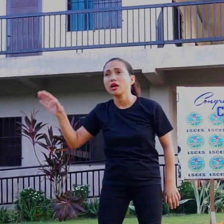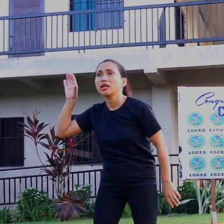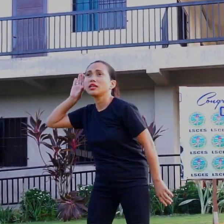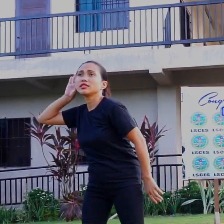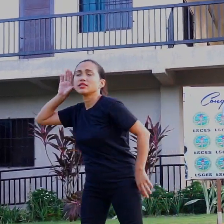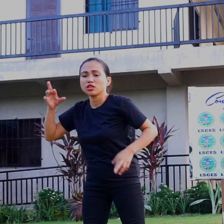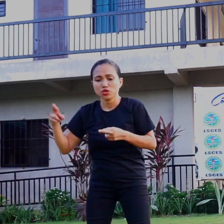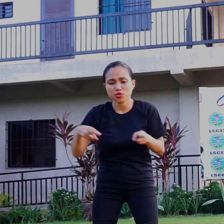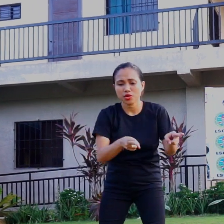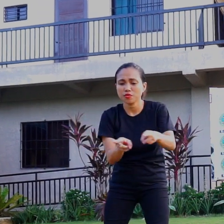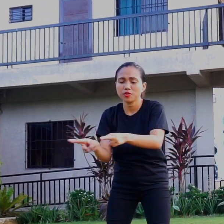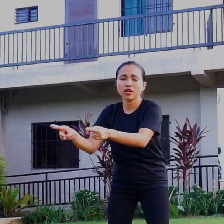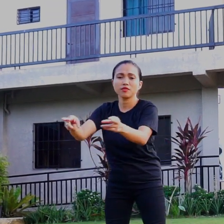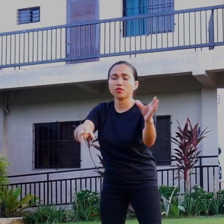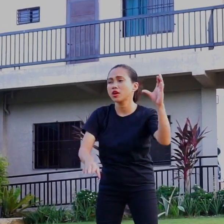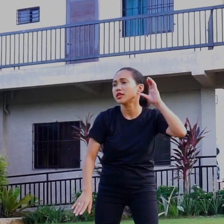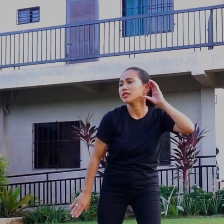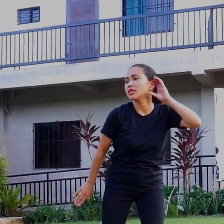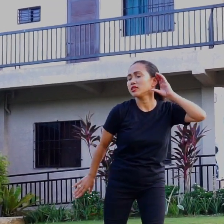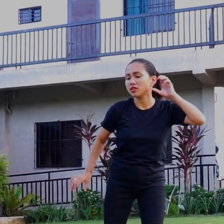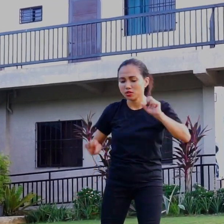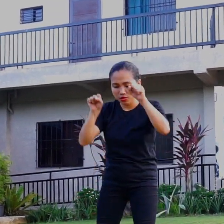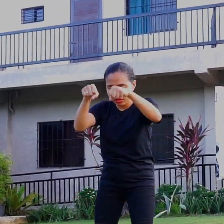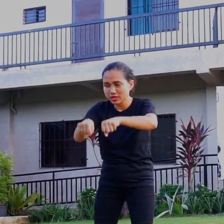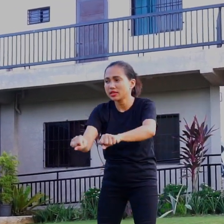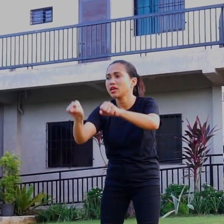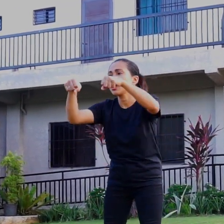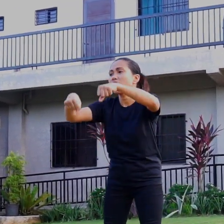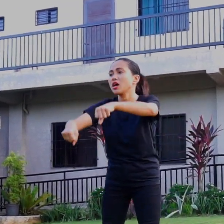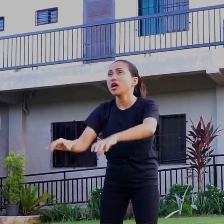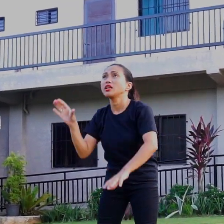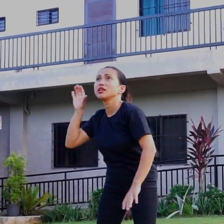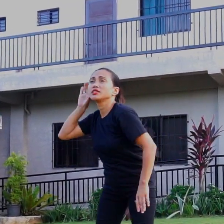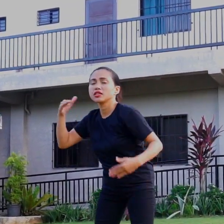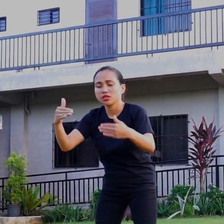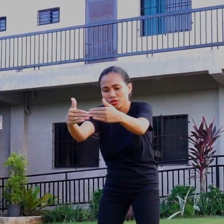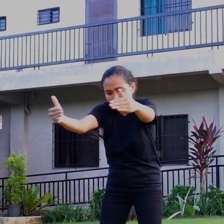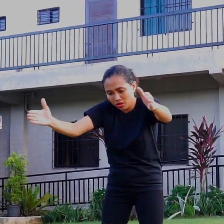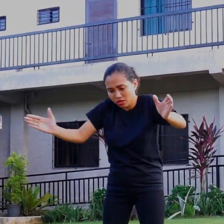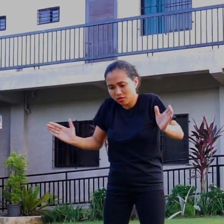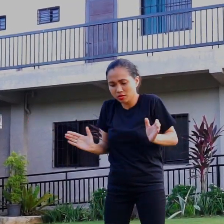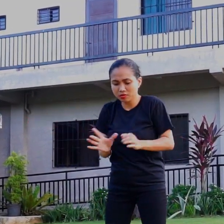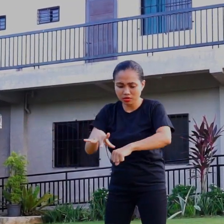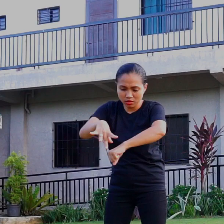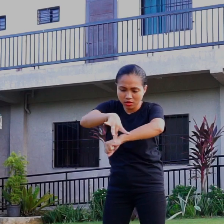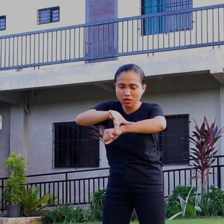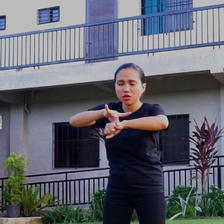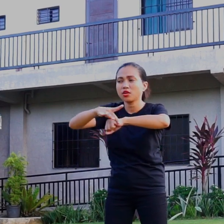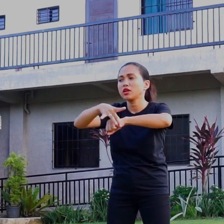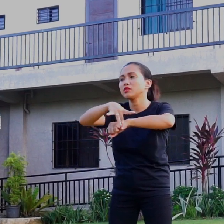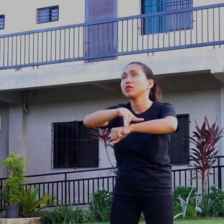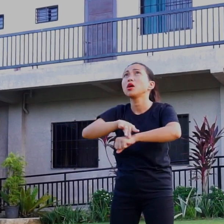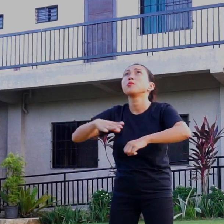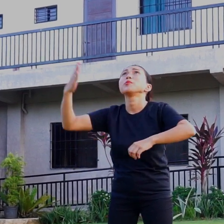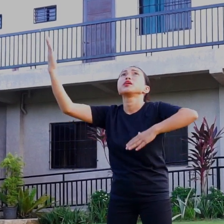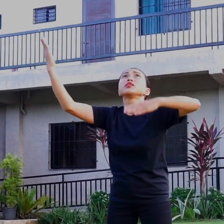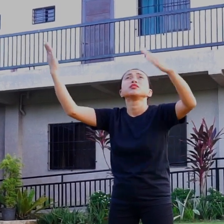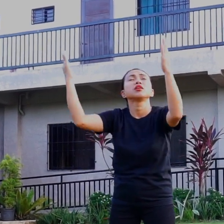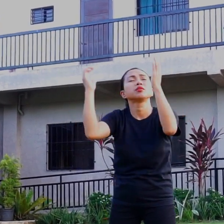Listen to the rivers, listen to the sea Listen to the spirits of the deep